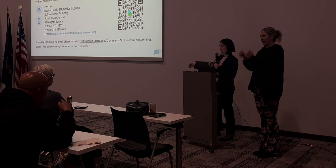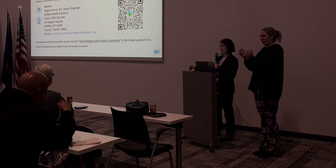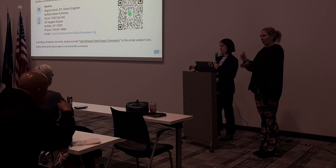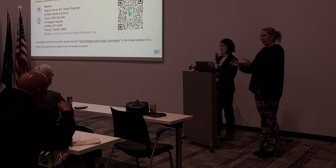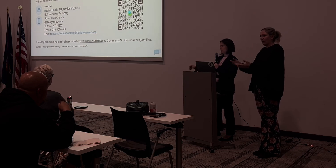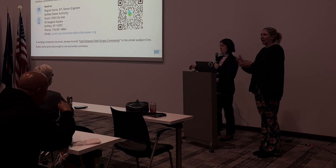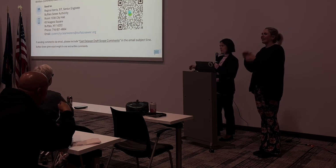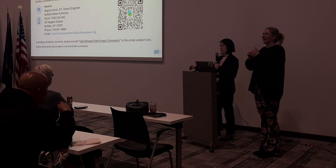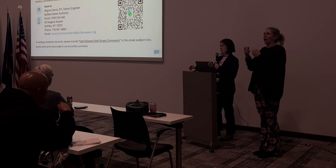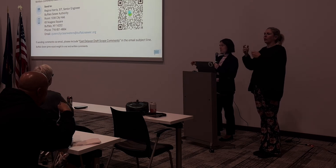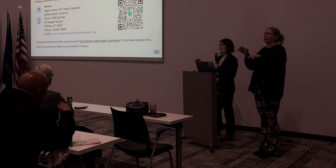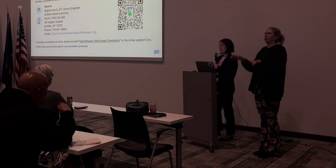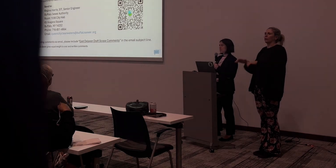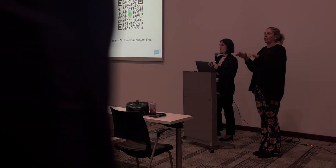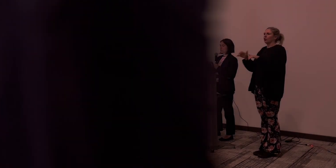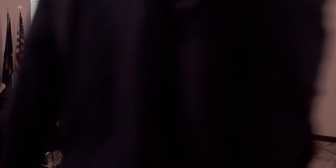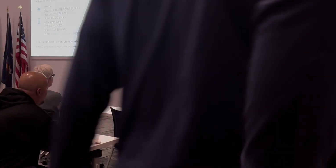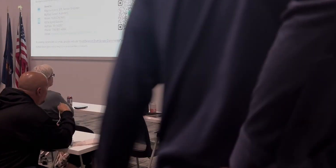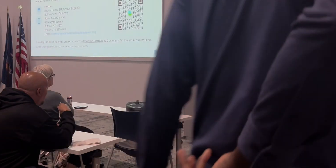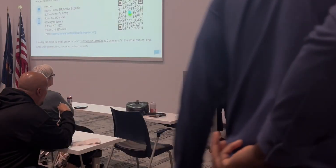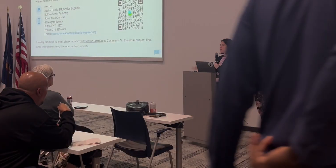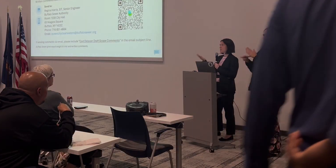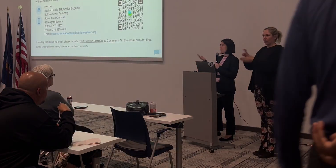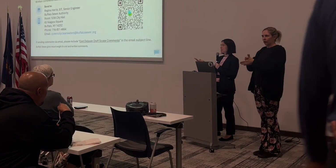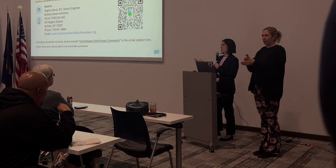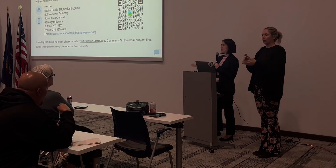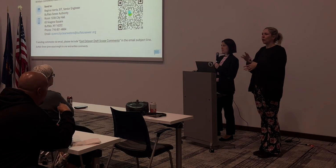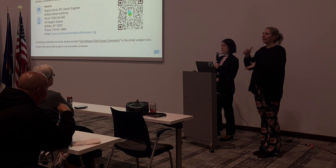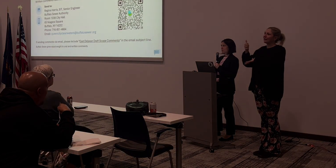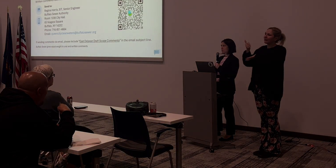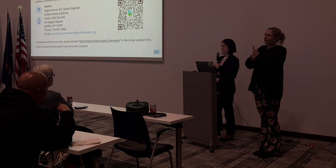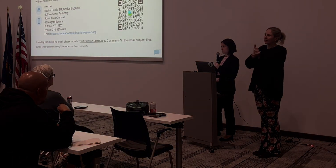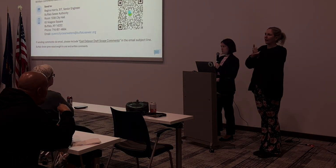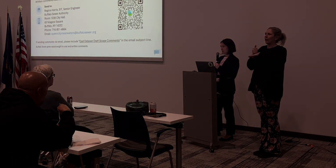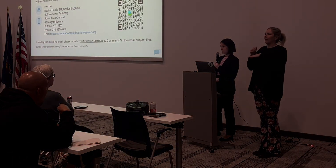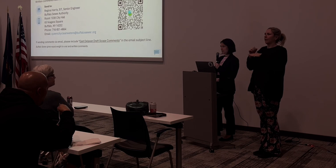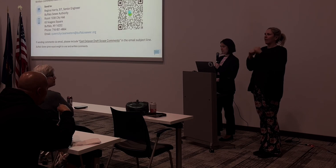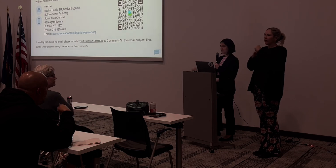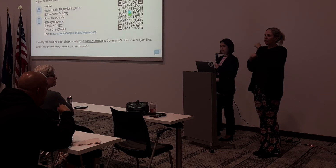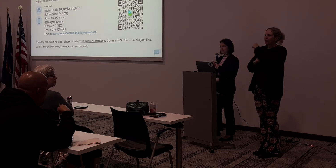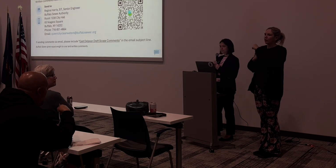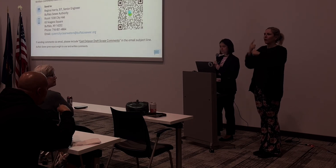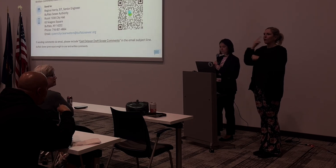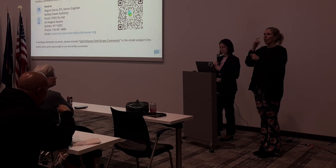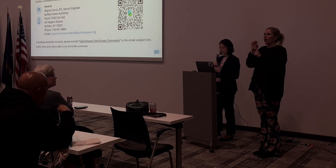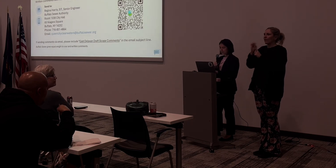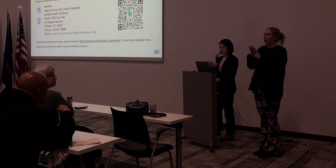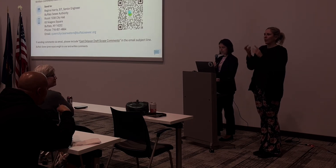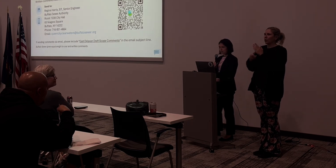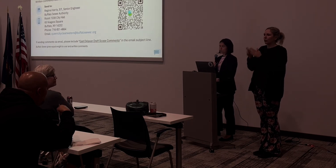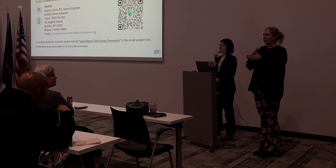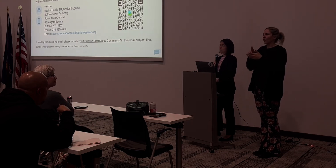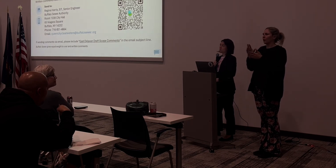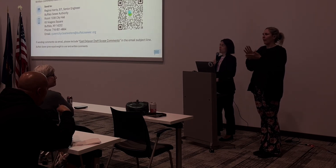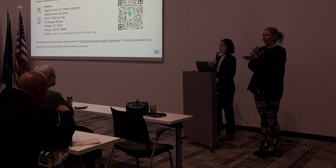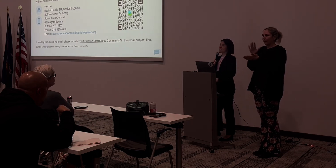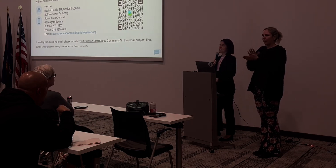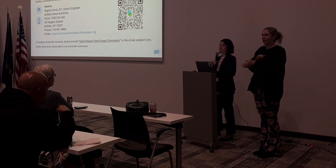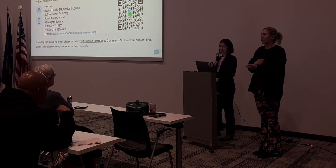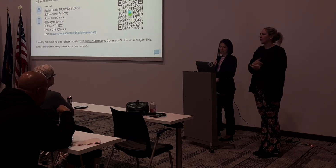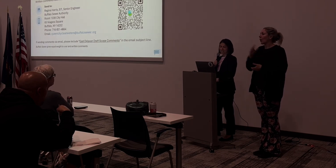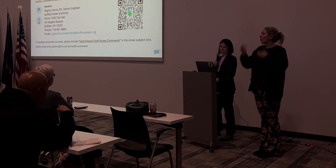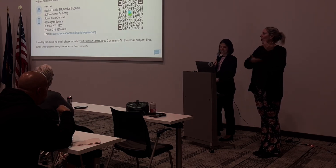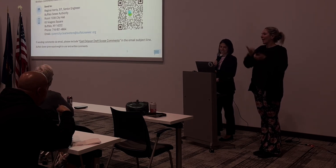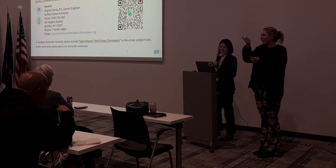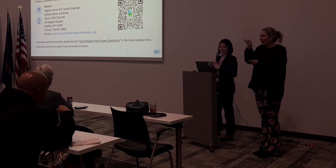the environmental review. And so it forms the basis of the environmental review document. So we welcome any